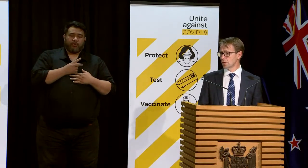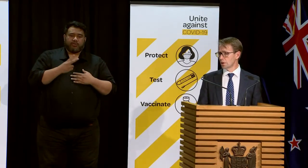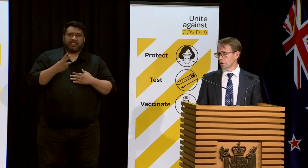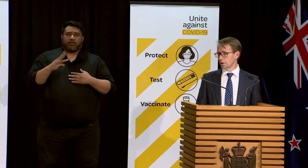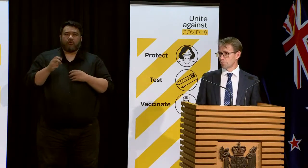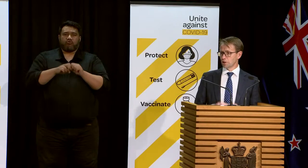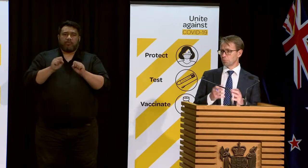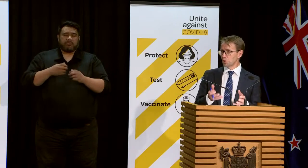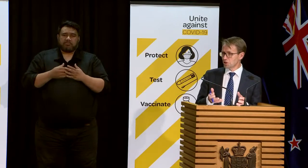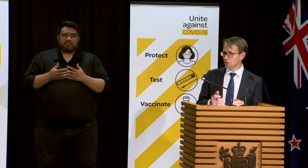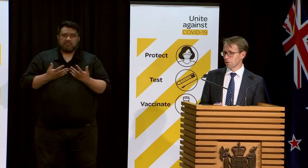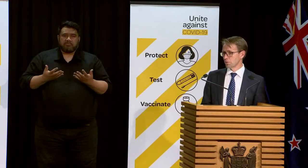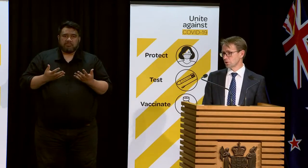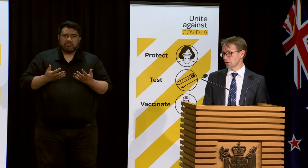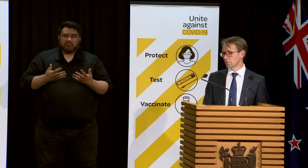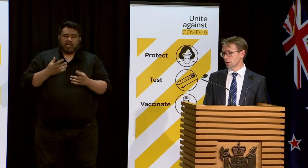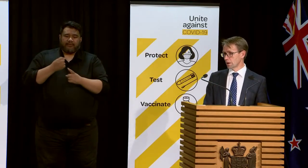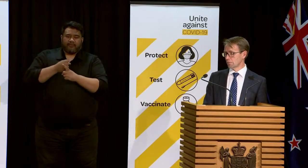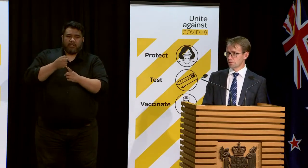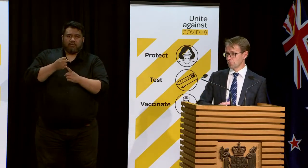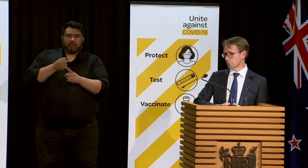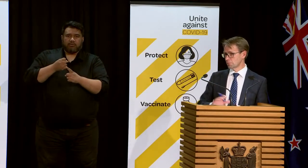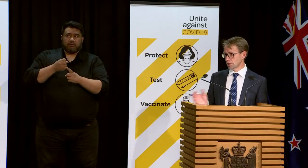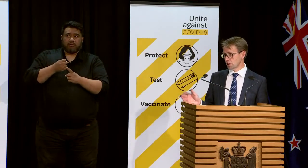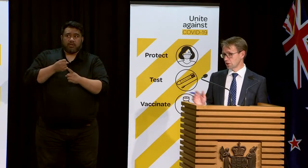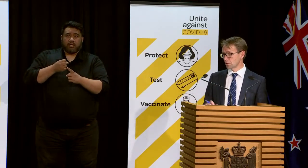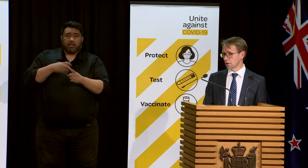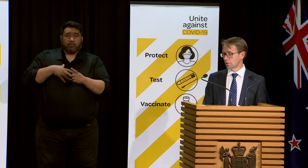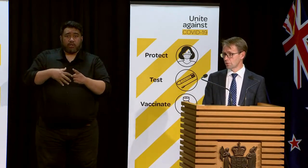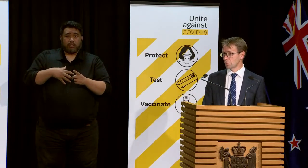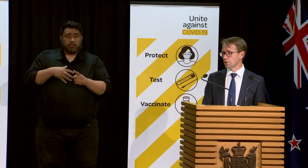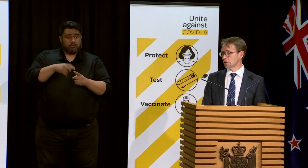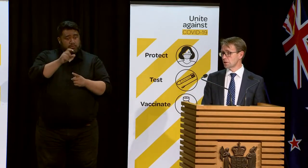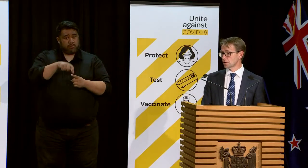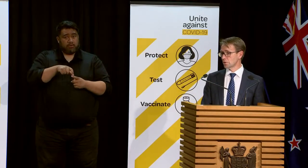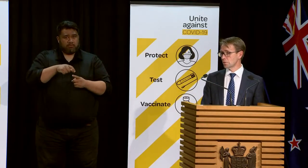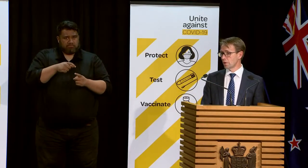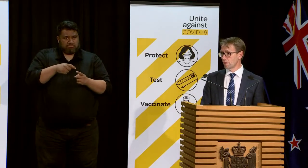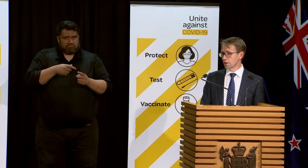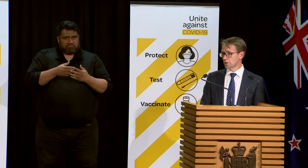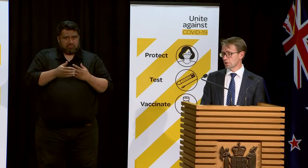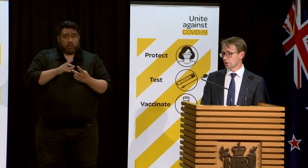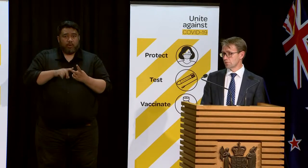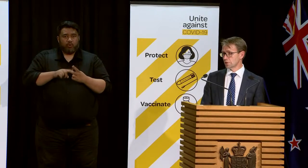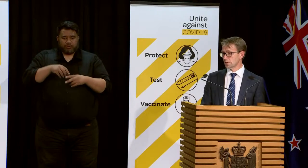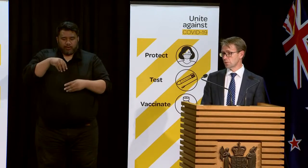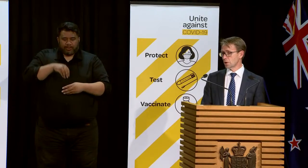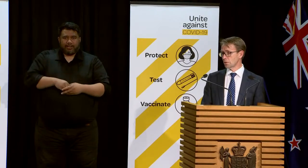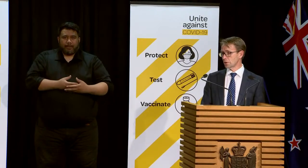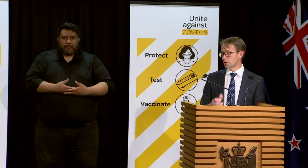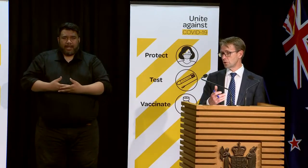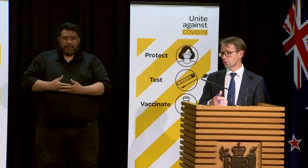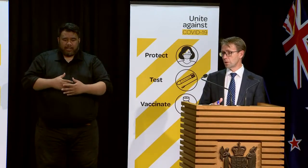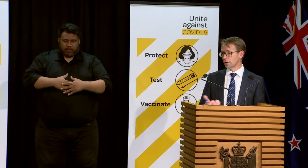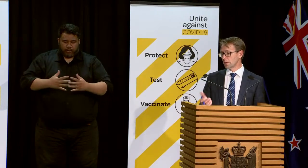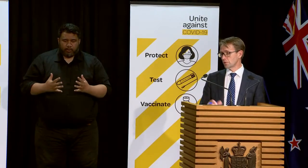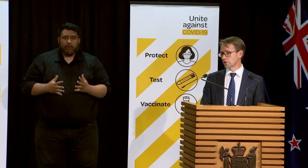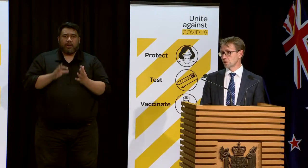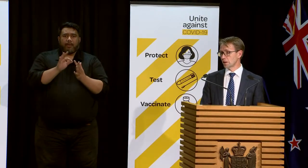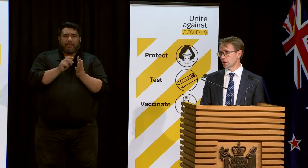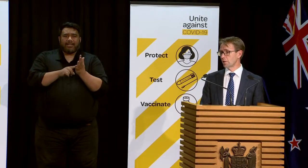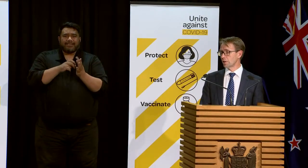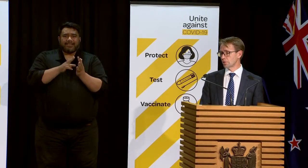to the pregnant person, but also some protection through the placenta to the infant as well, or in utero, and